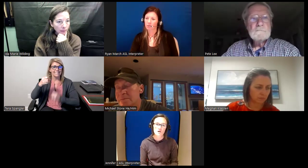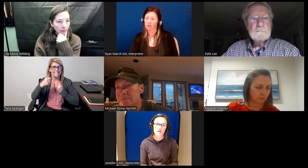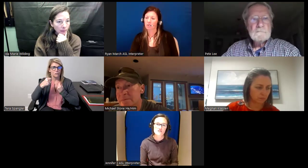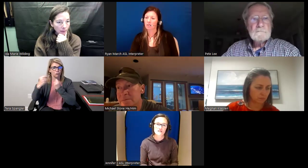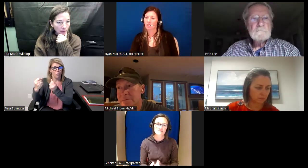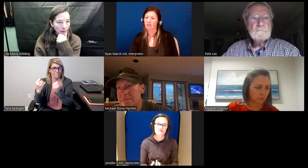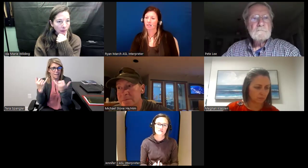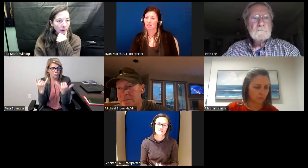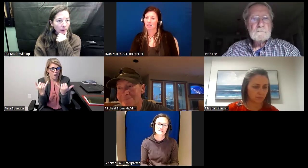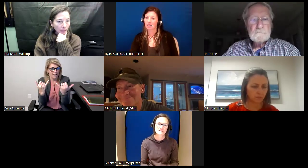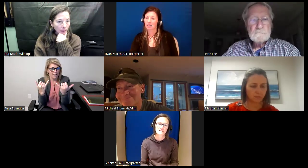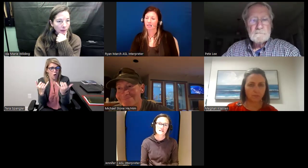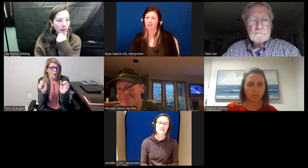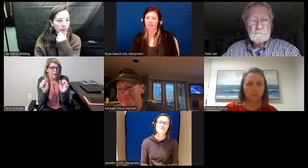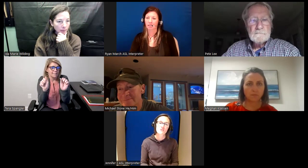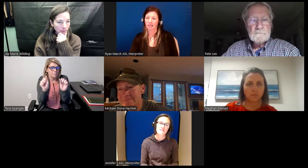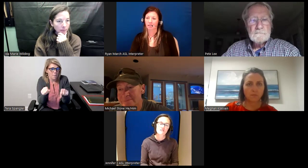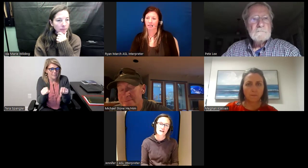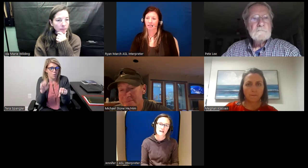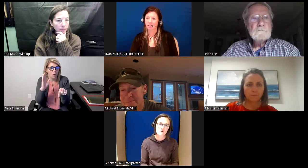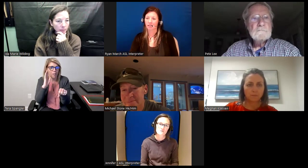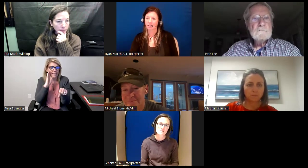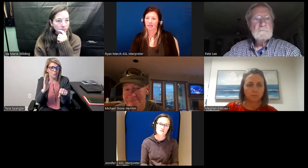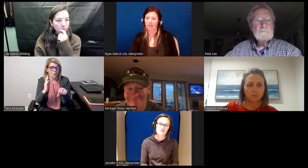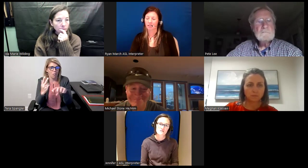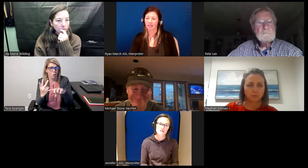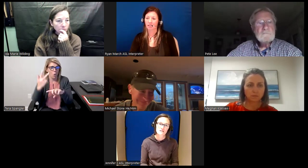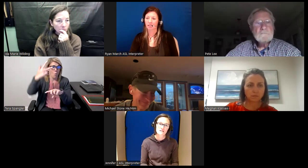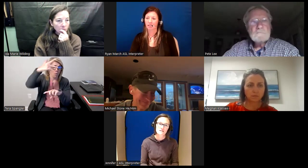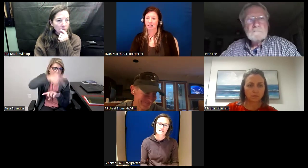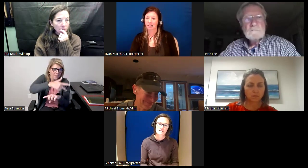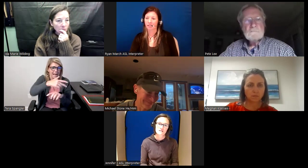from George. He's driving right now.